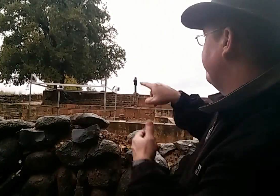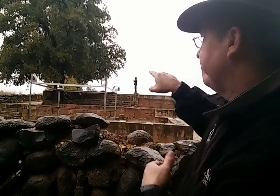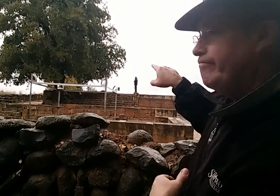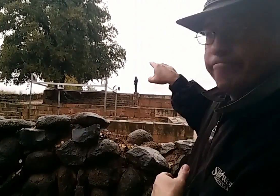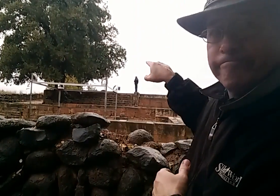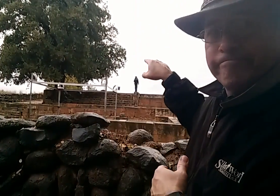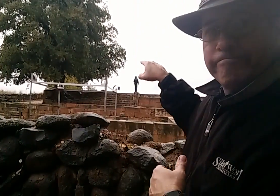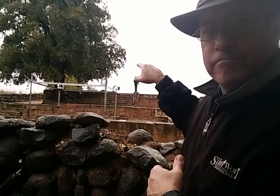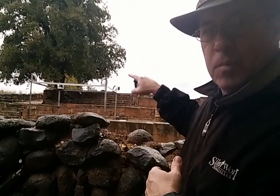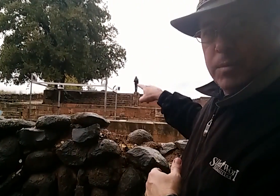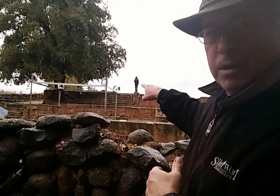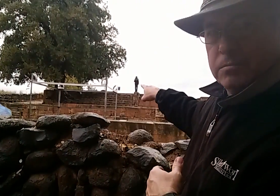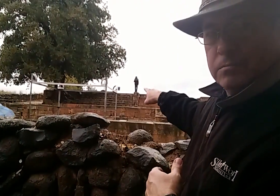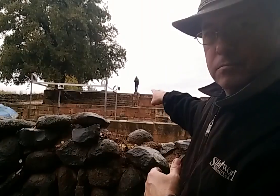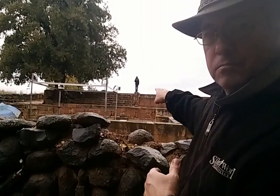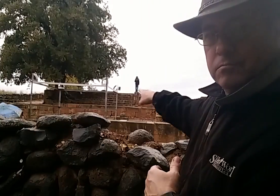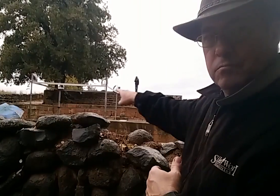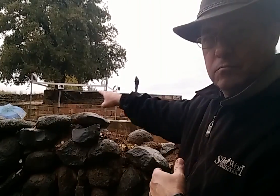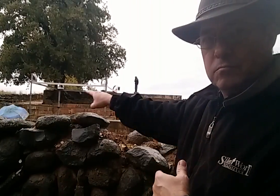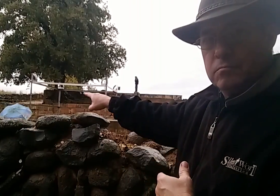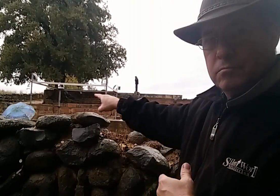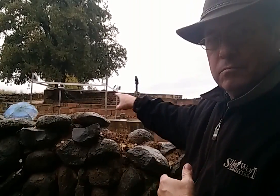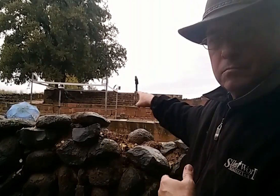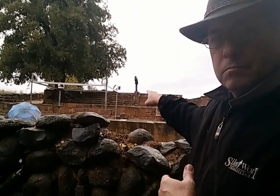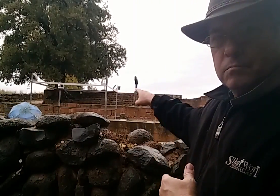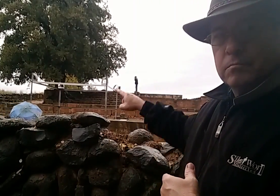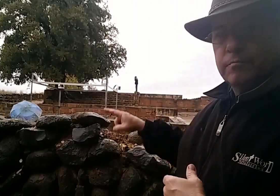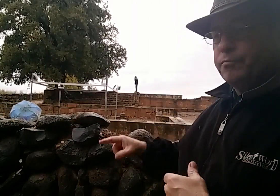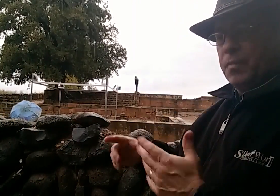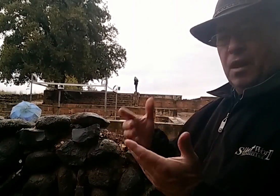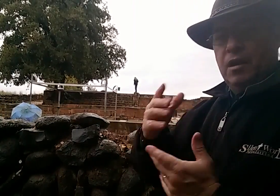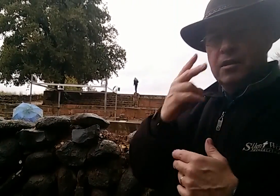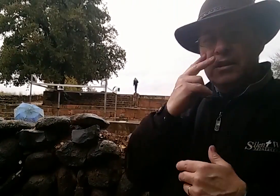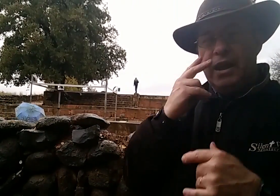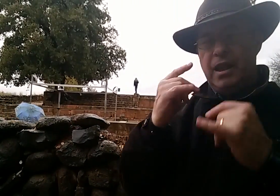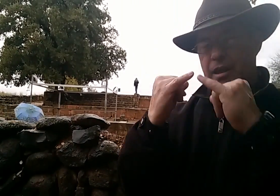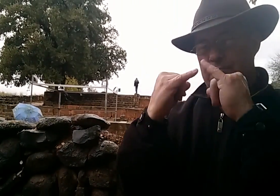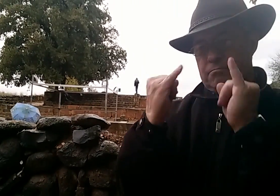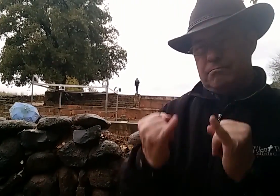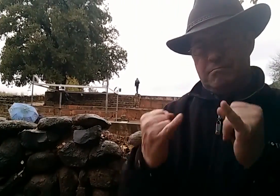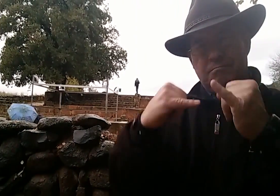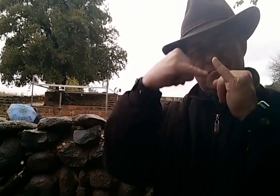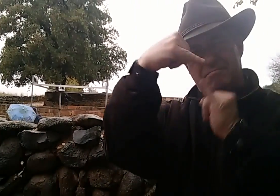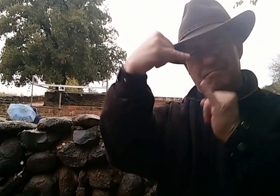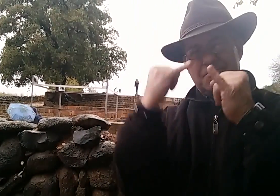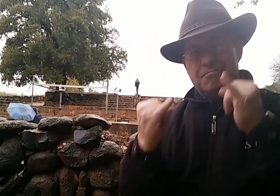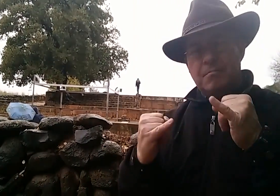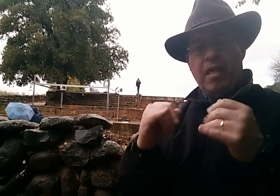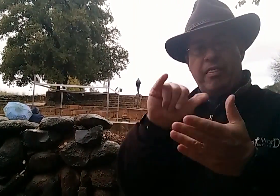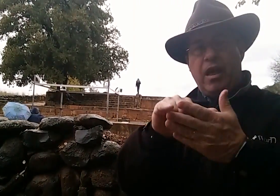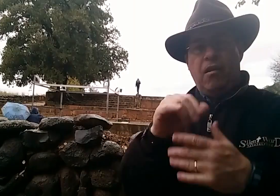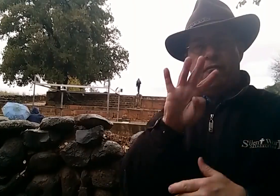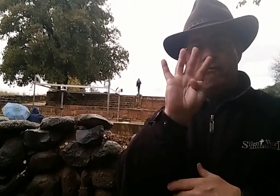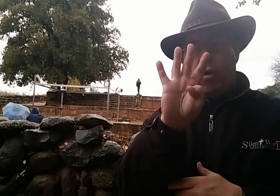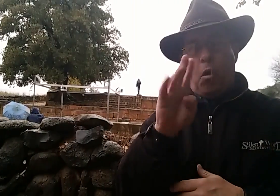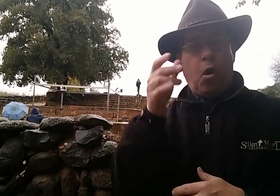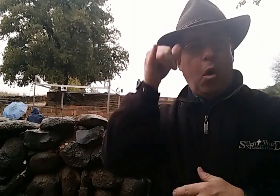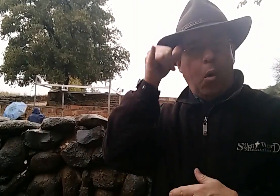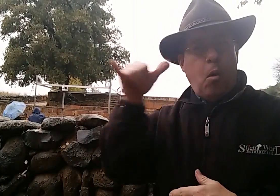what you see here. You see where the man's standing right back up in the top up there would have been where the golden calf is. You'll see that in a moment. You see the wire frame here.